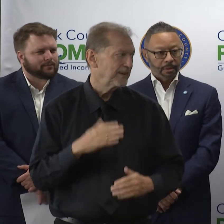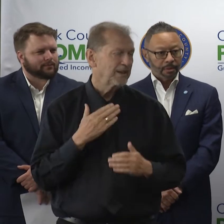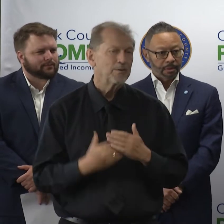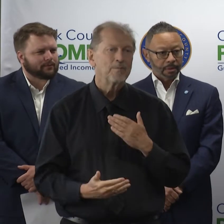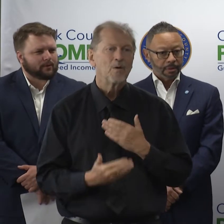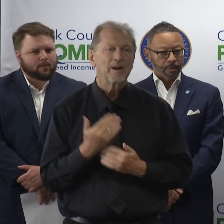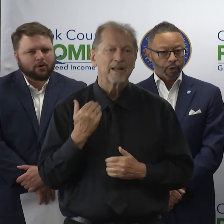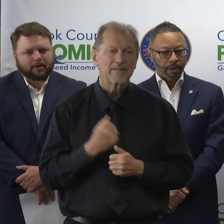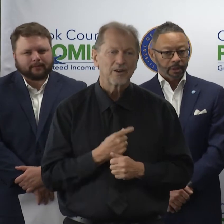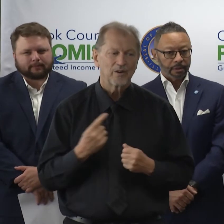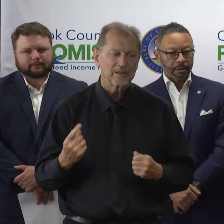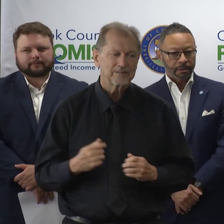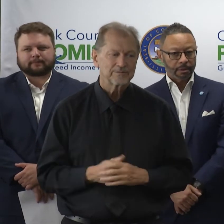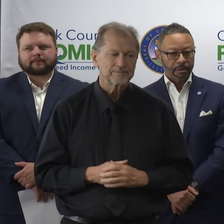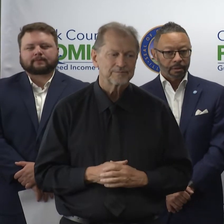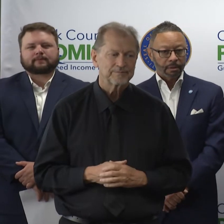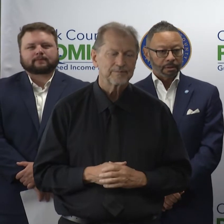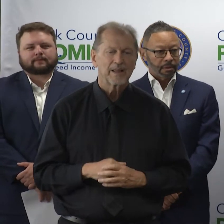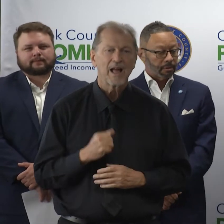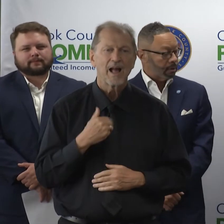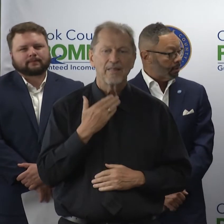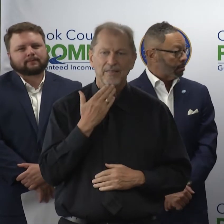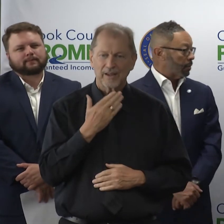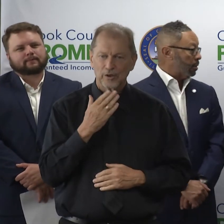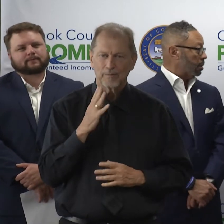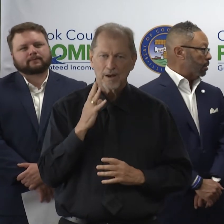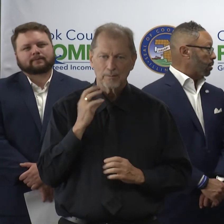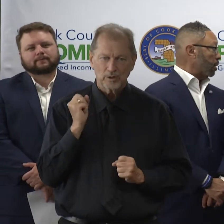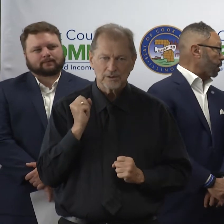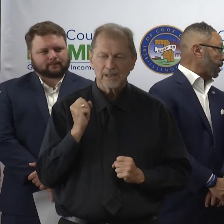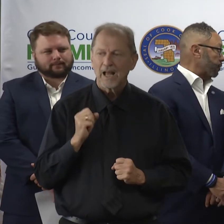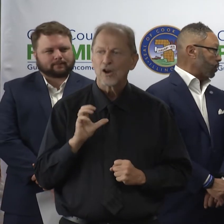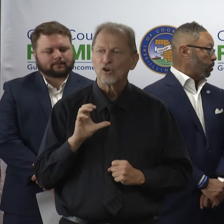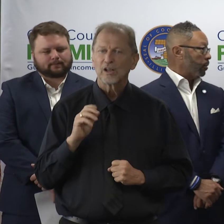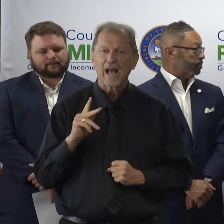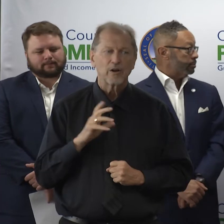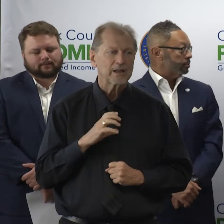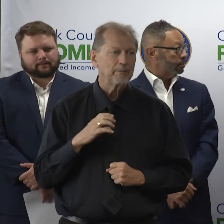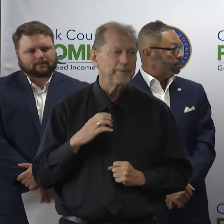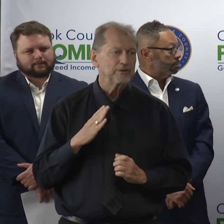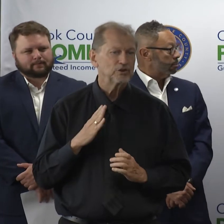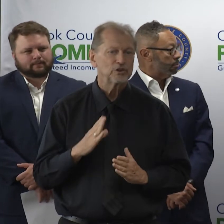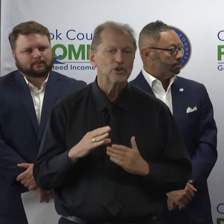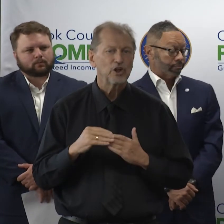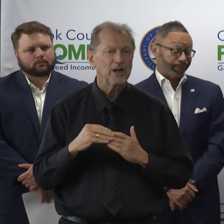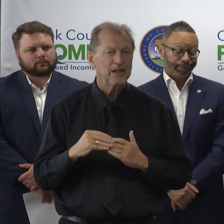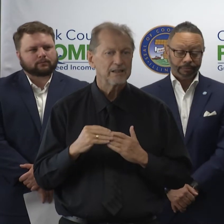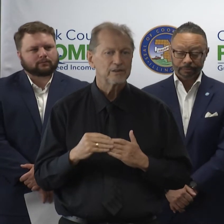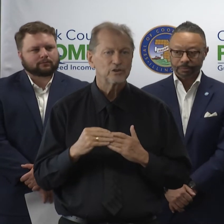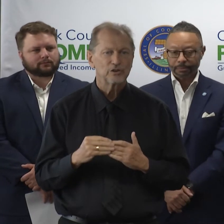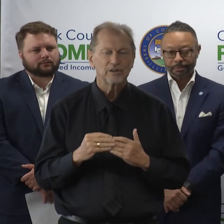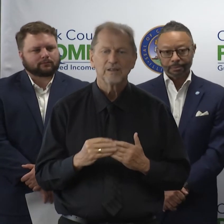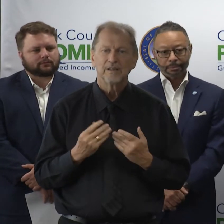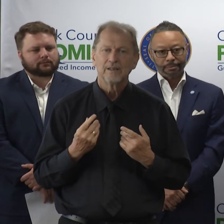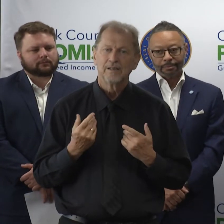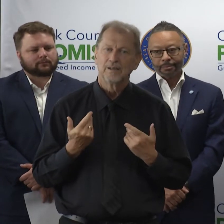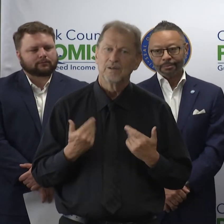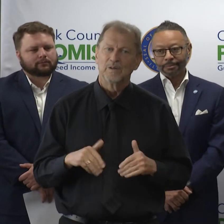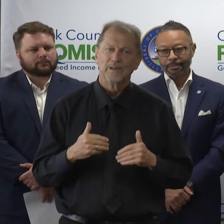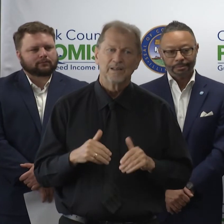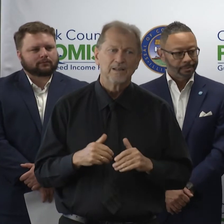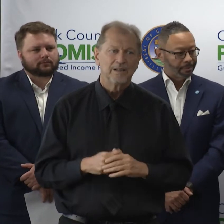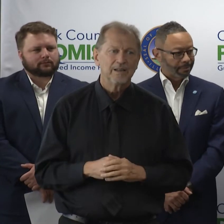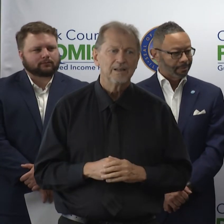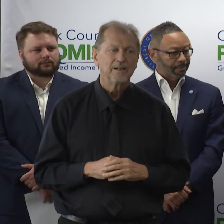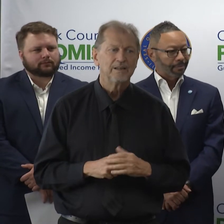Good morning, everyone. Good morning. Good morning. Thank you, Madam President, and thank you, Cook County Commissioners, for your leadership in this historic moment. My